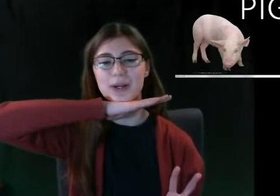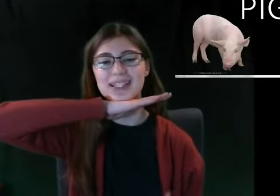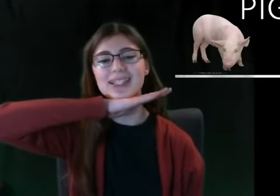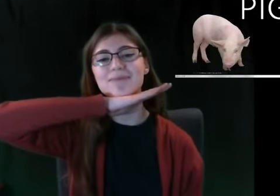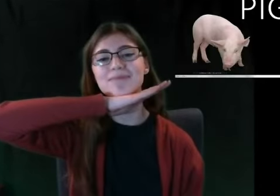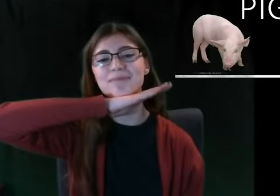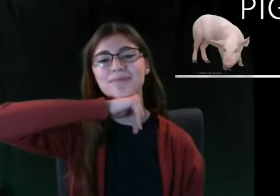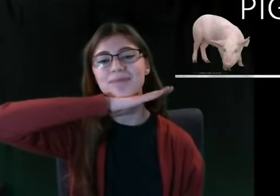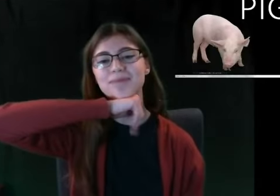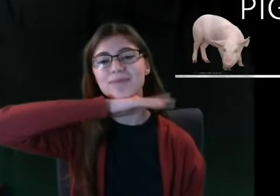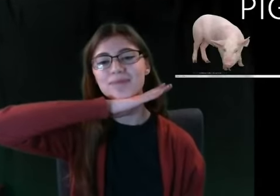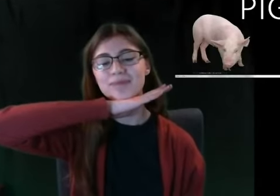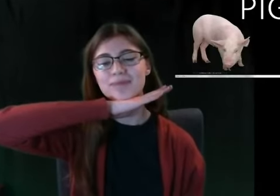twice.